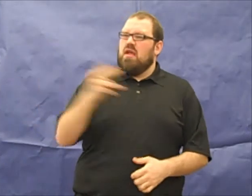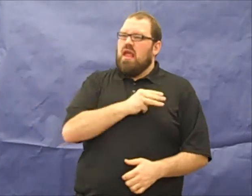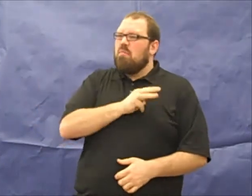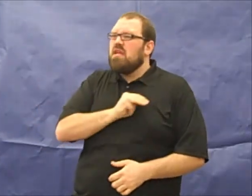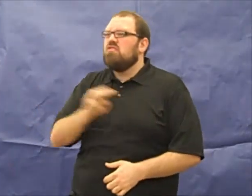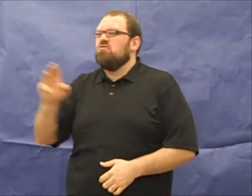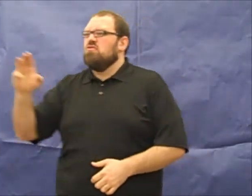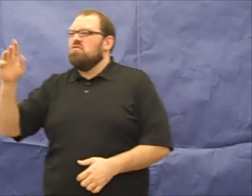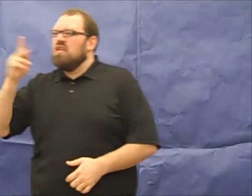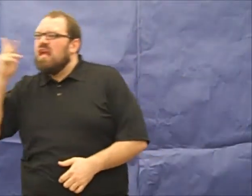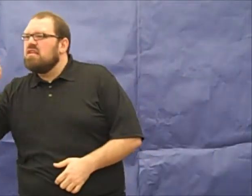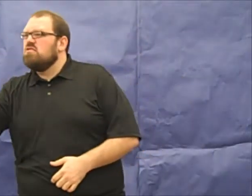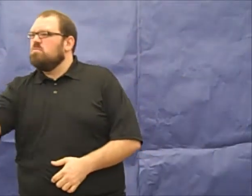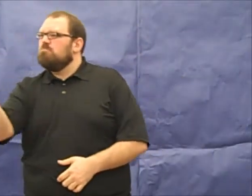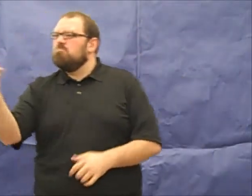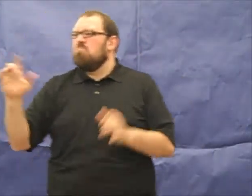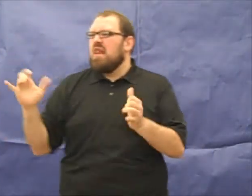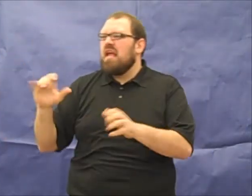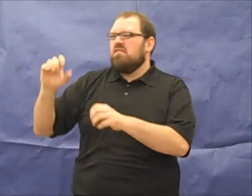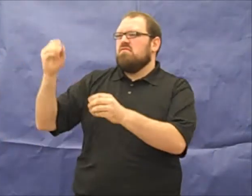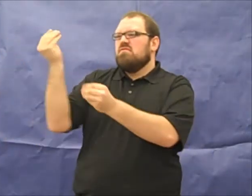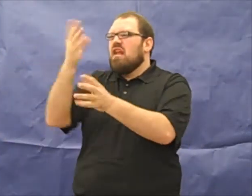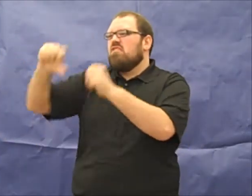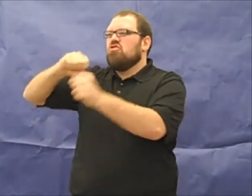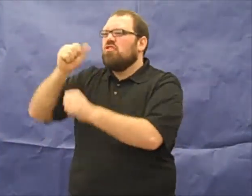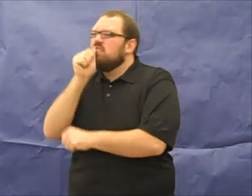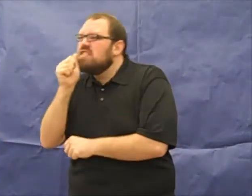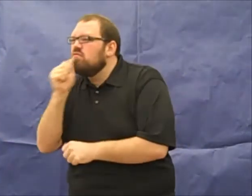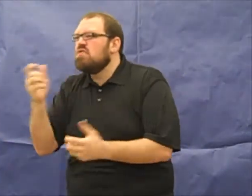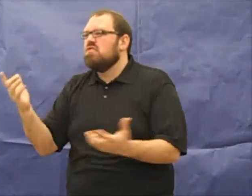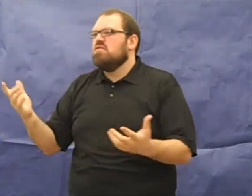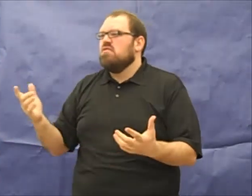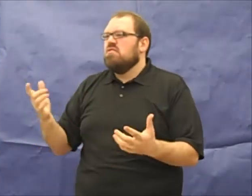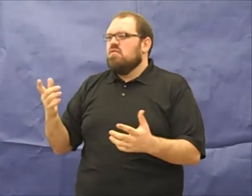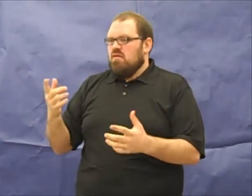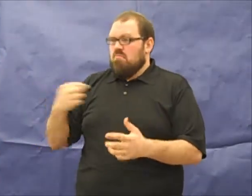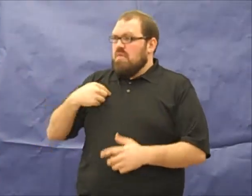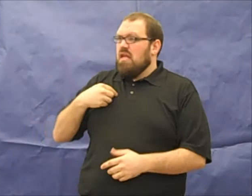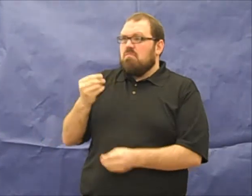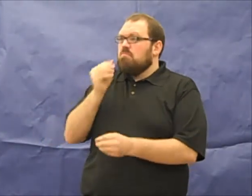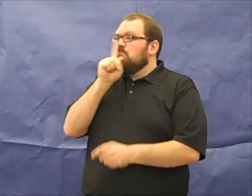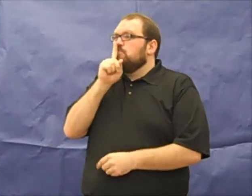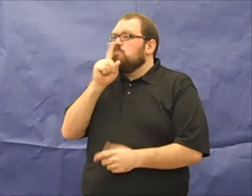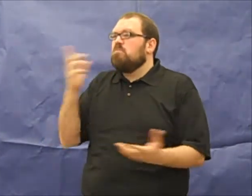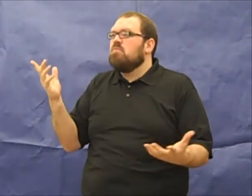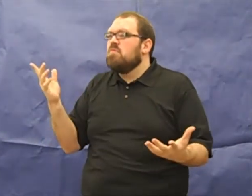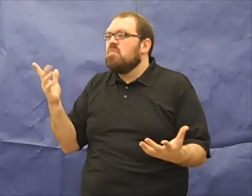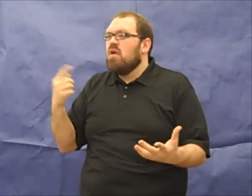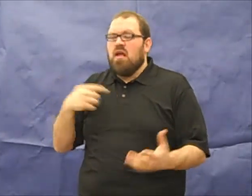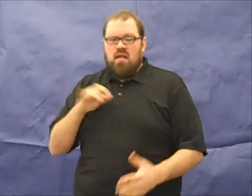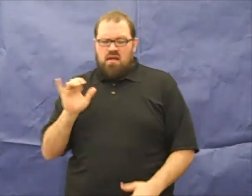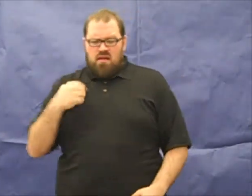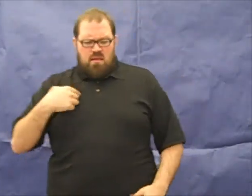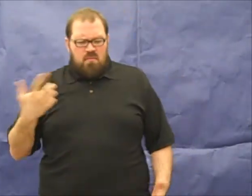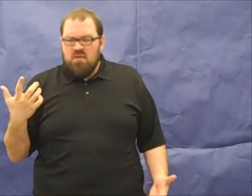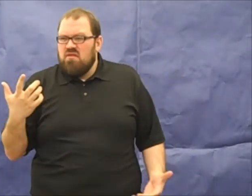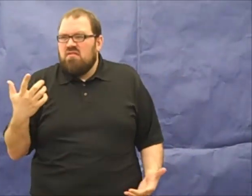play, where you tell each other secrets, but keep them for me, like I'm too inconsequential or stupid